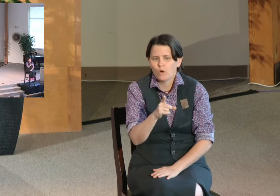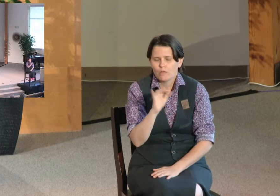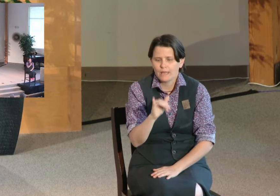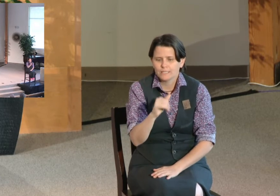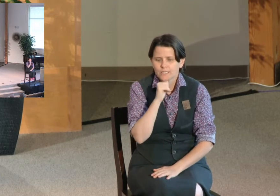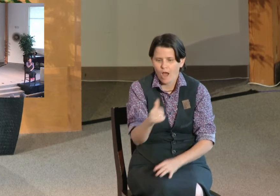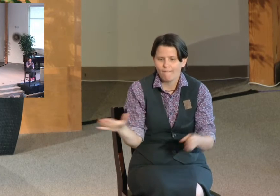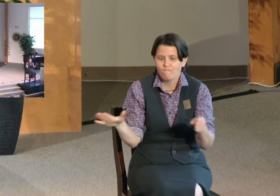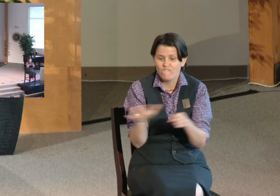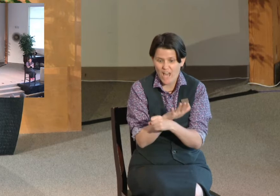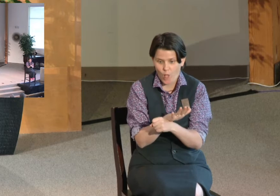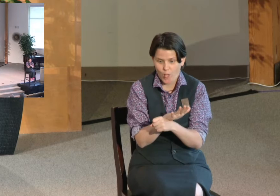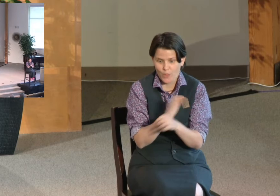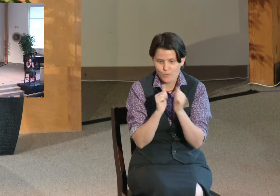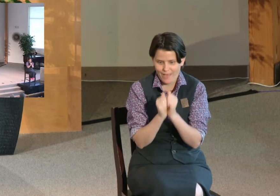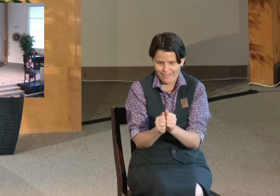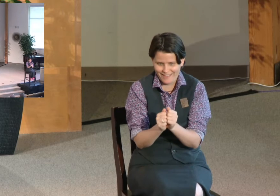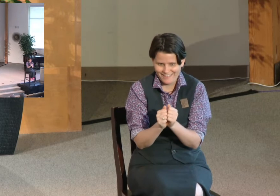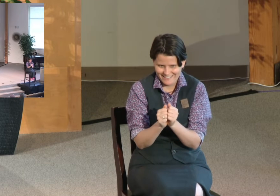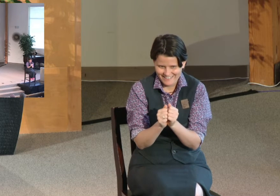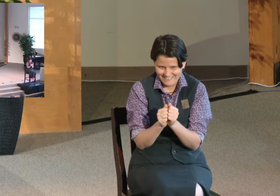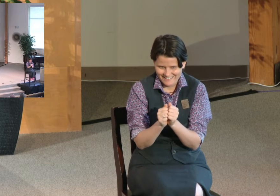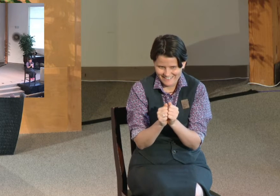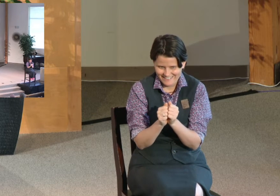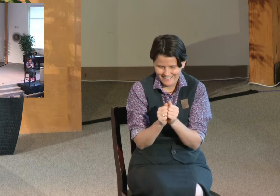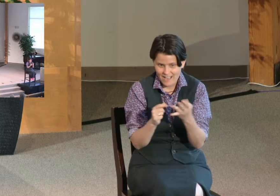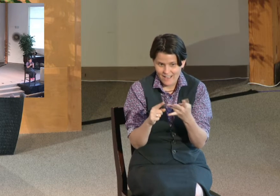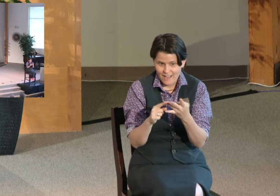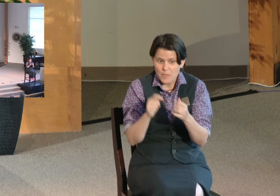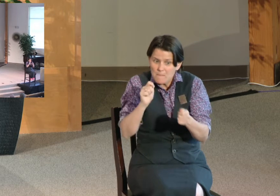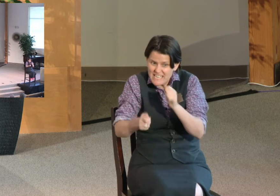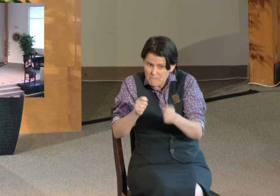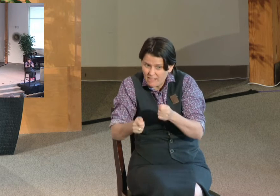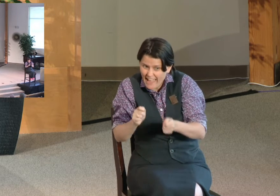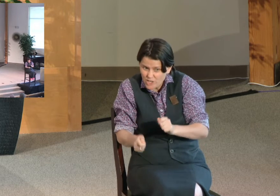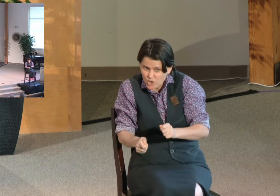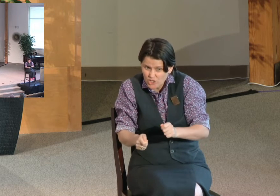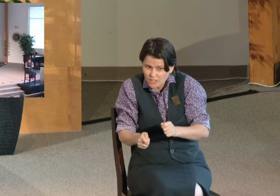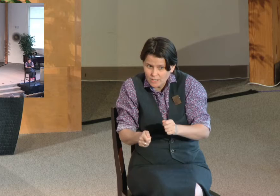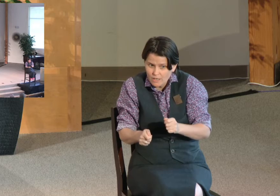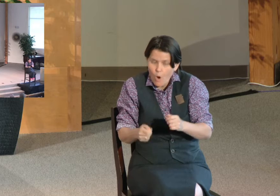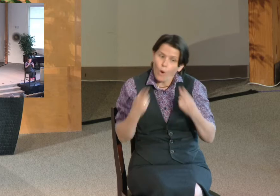those manipulators or the innocent ones, right? Because then that's just a disaster waiting to happen.